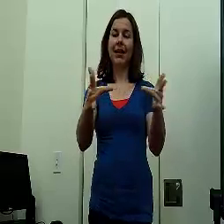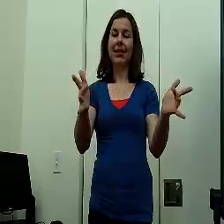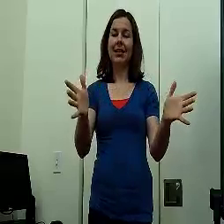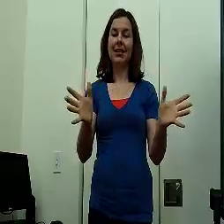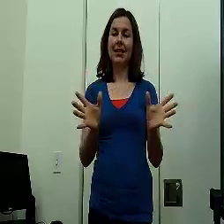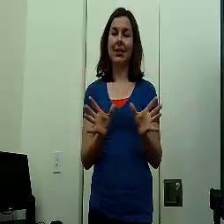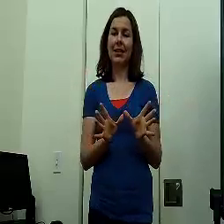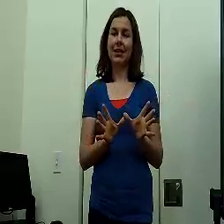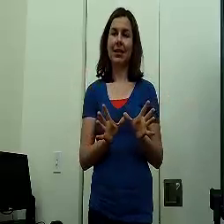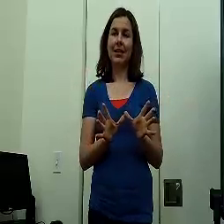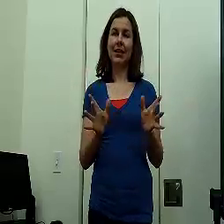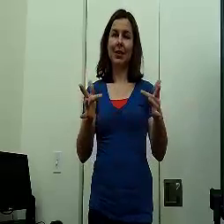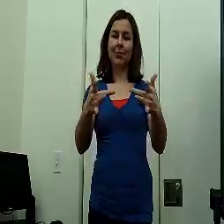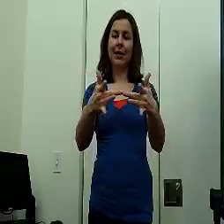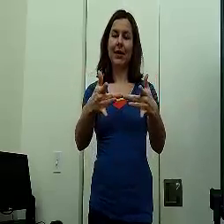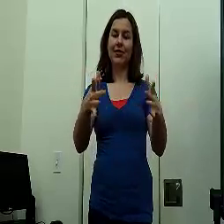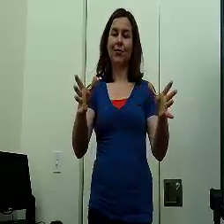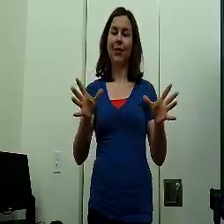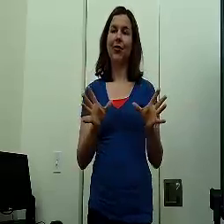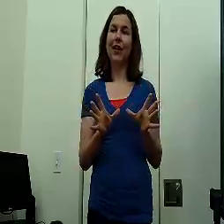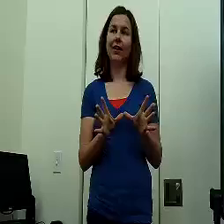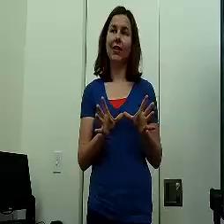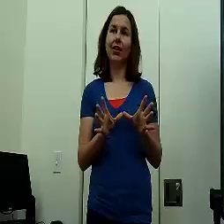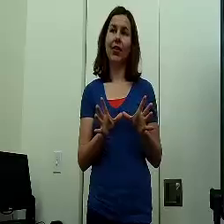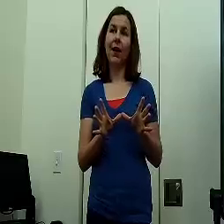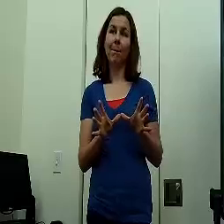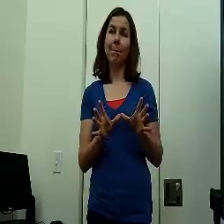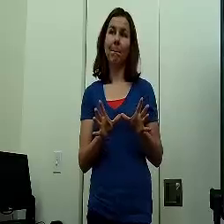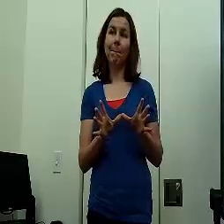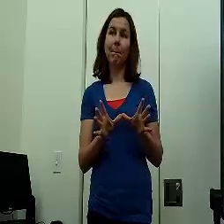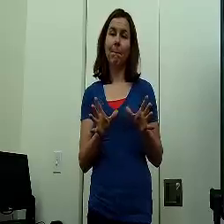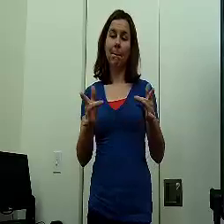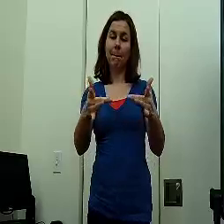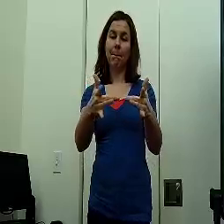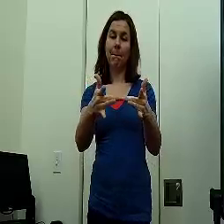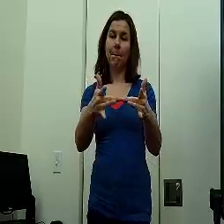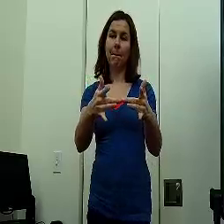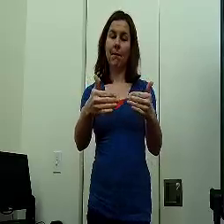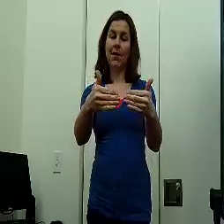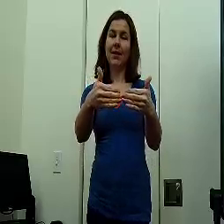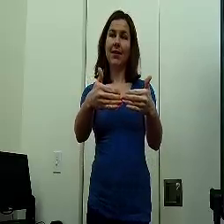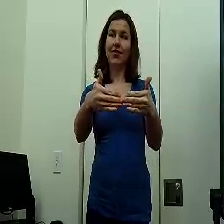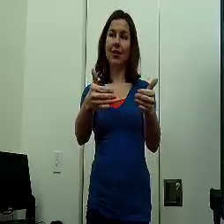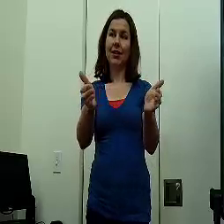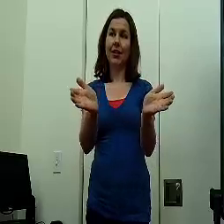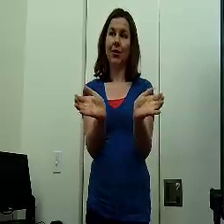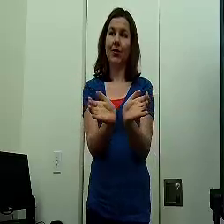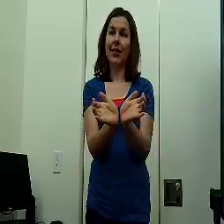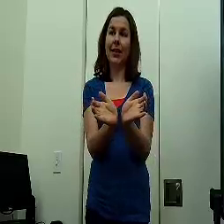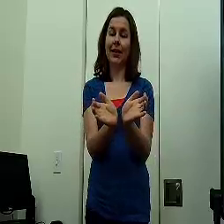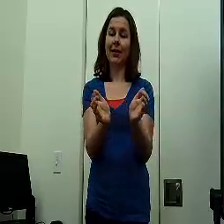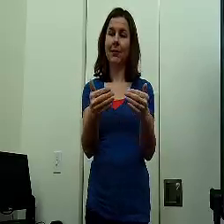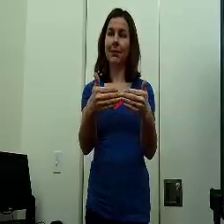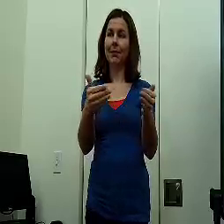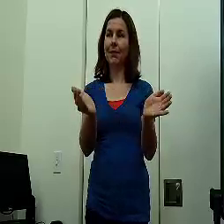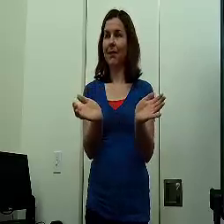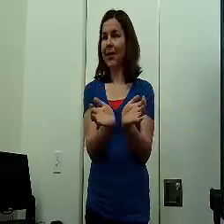plate. So plate is your middle finger to your thumb. right. And what's dish? Dish is a closed hand.